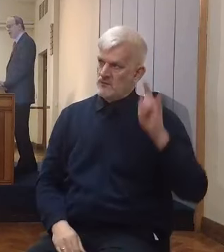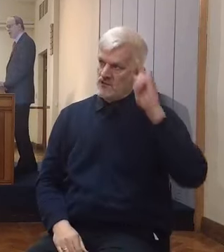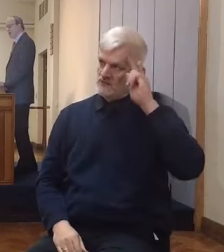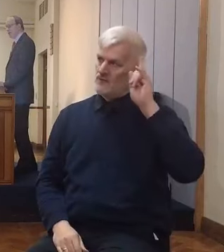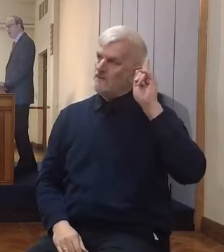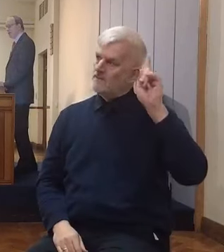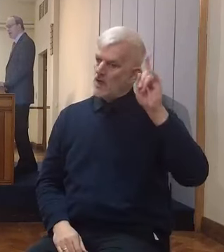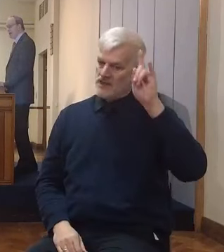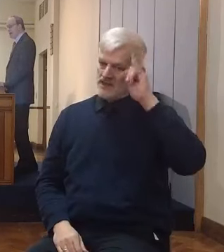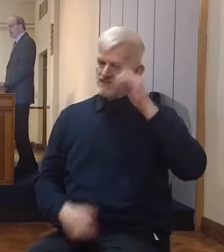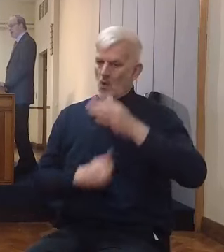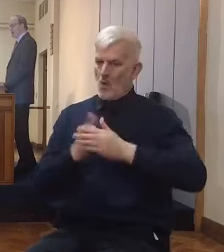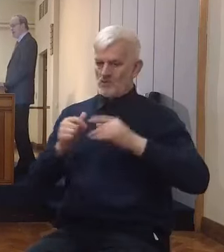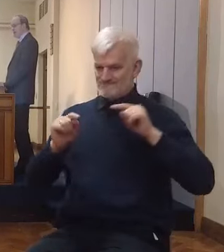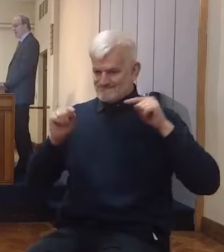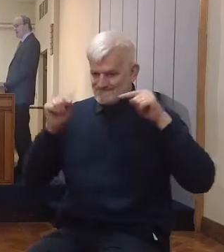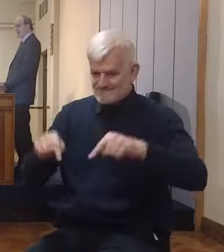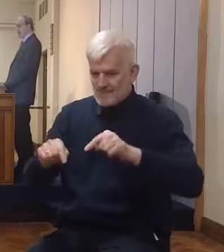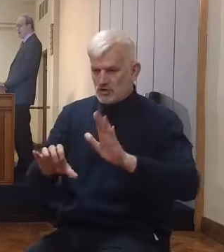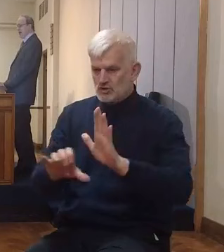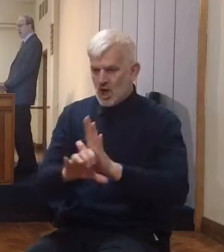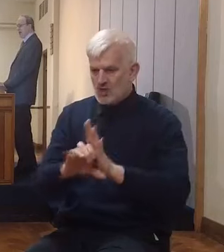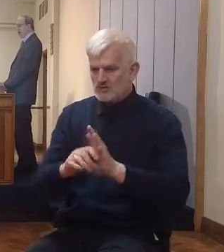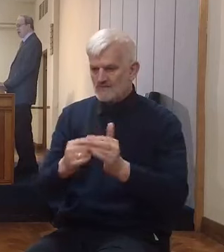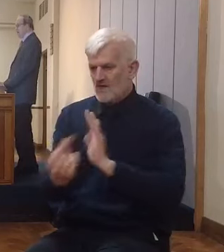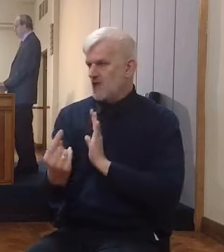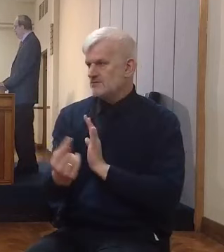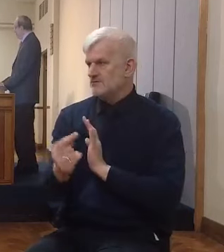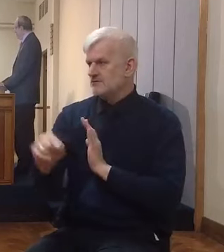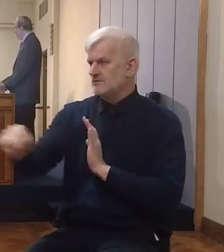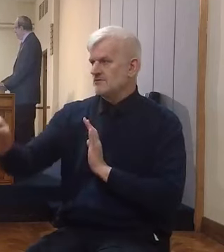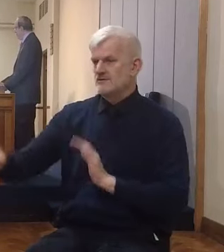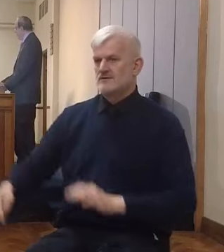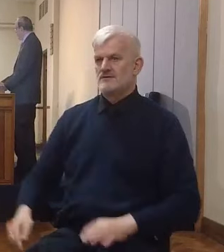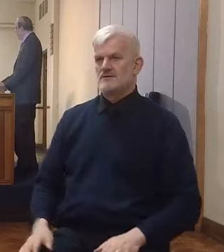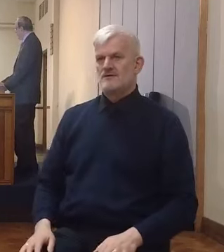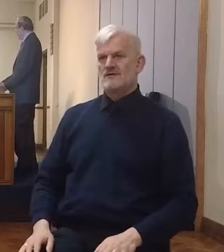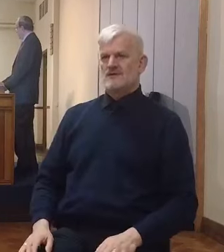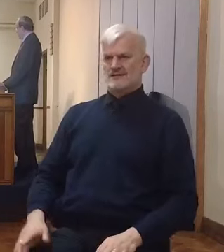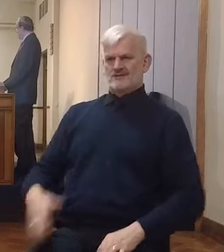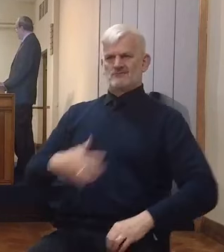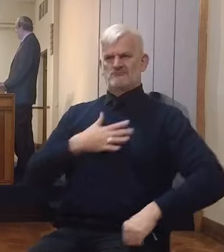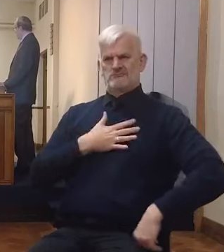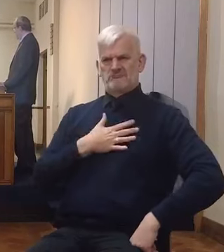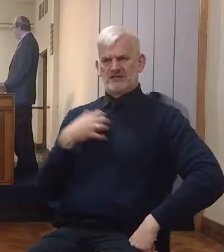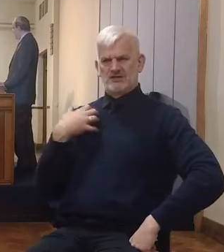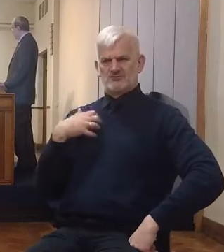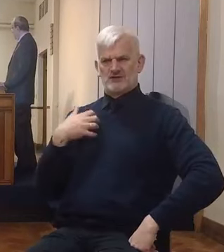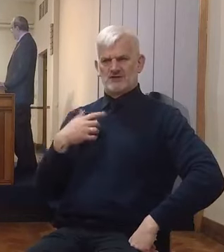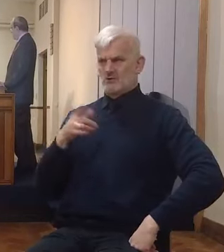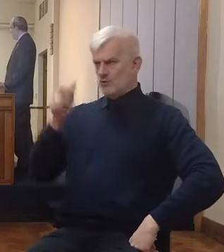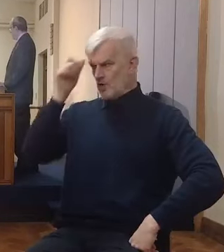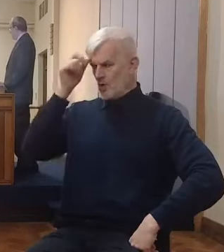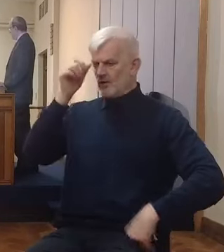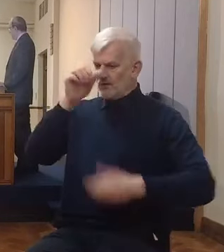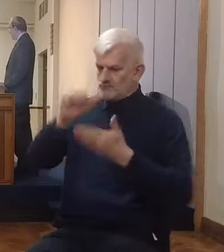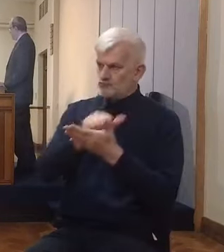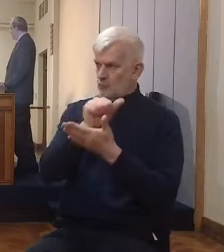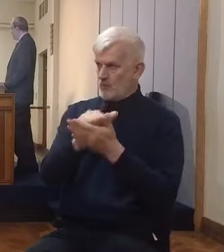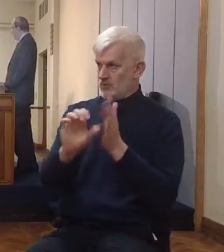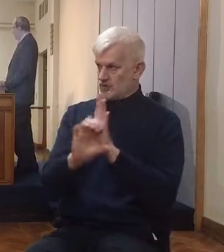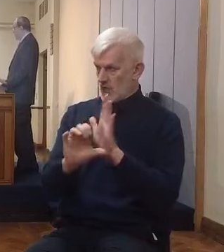the churches. It's curious how the churches, evangelical, Bible-believing